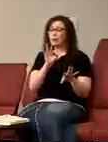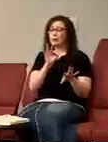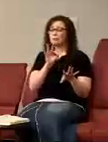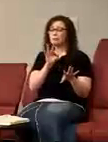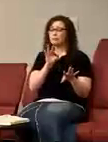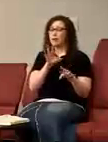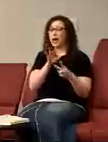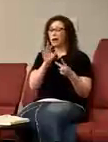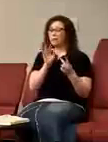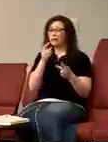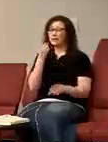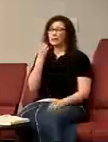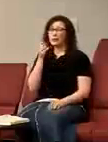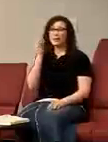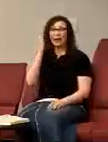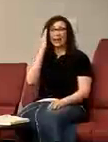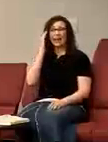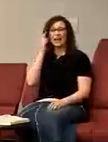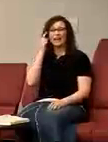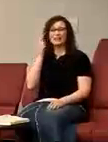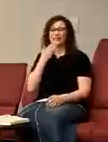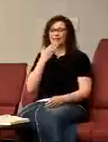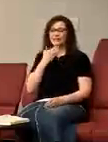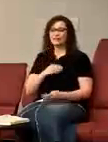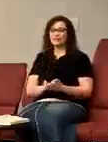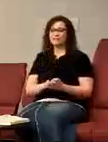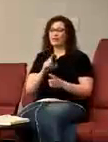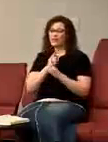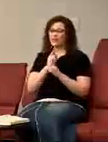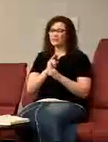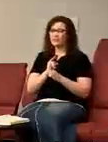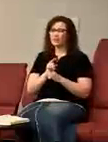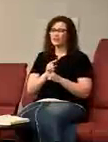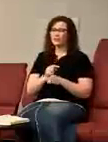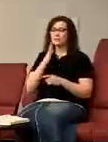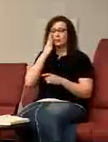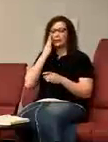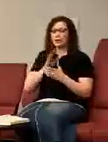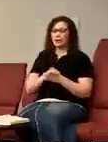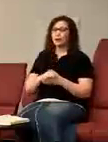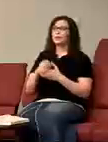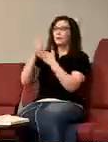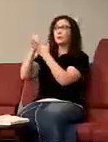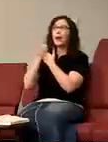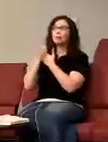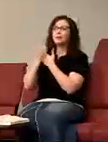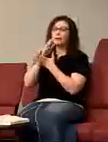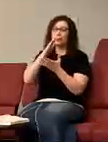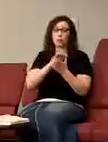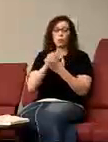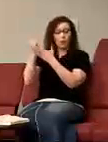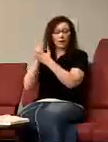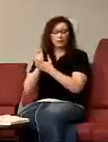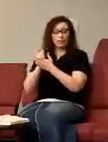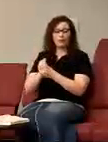you'll have to help me. And what I'll do is I'll bring my wife, and if she says, I love that car, then I'll know that's the car, and I'll get it. You know,